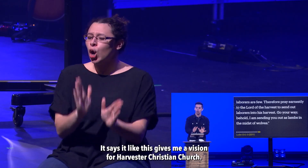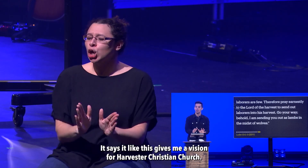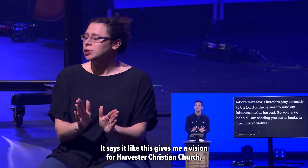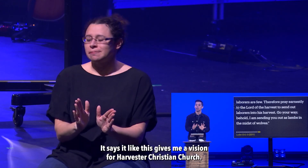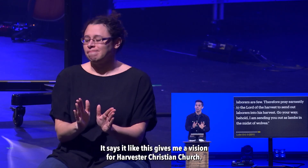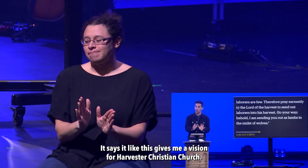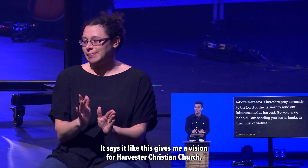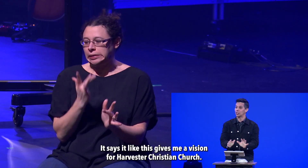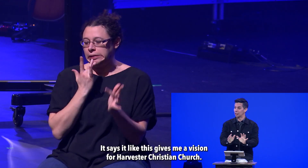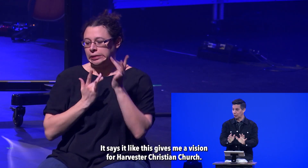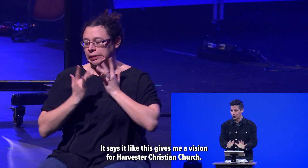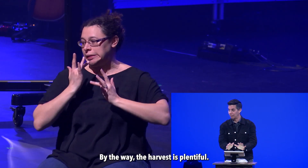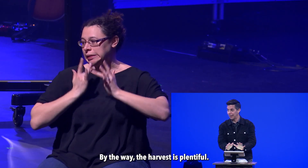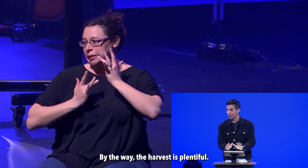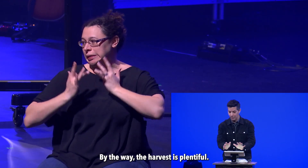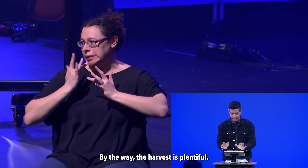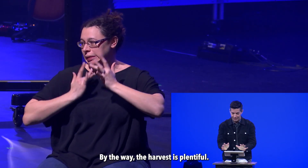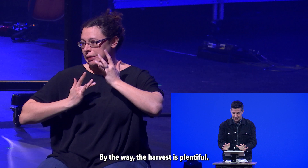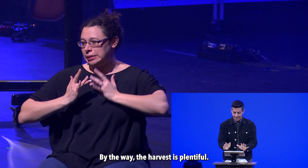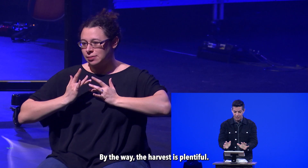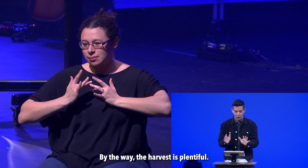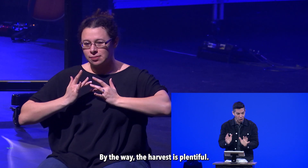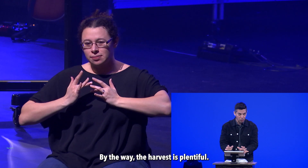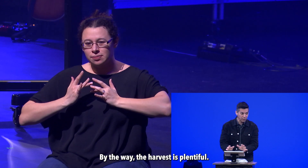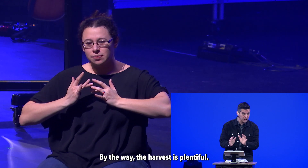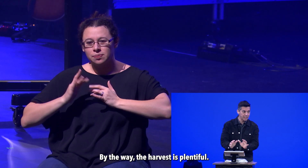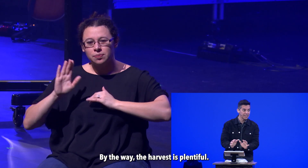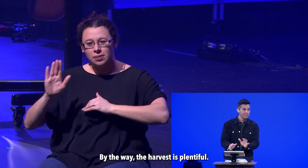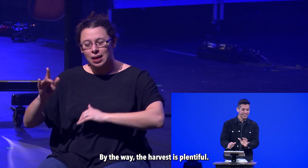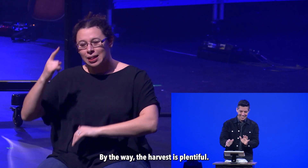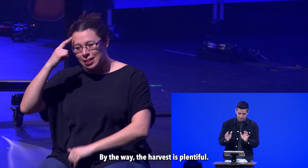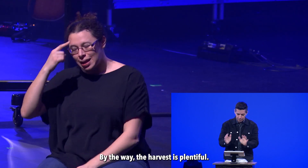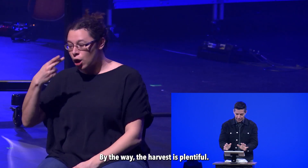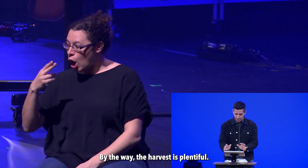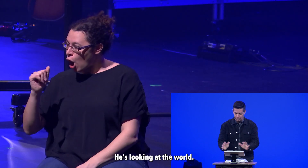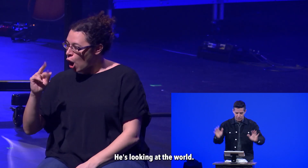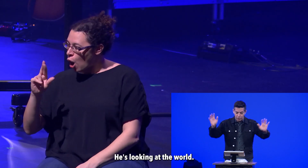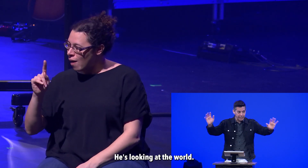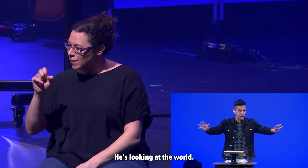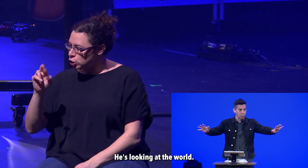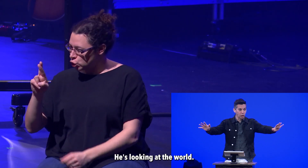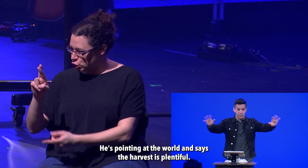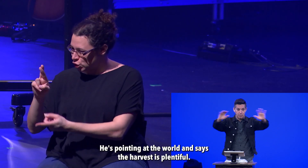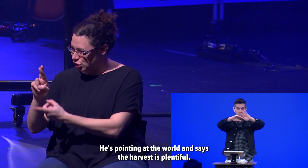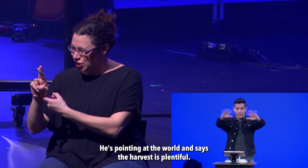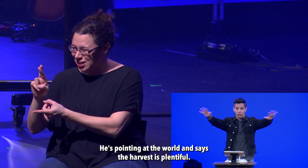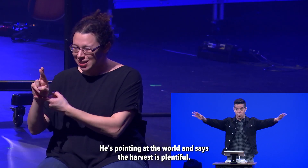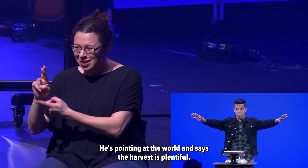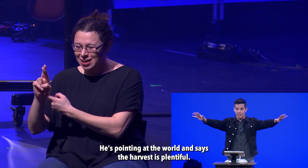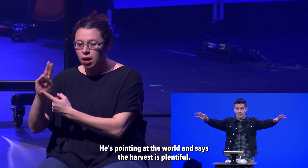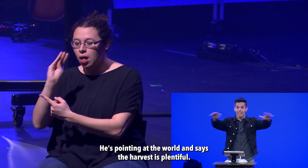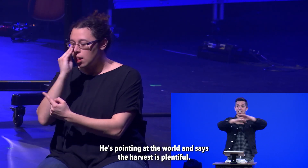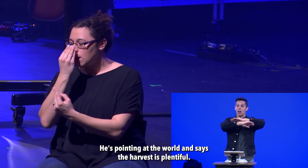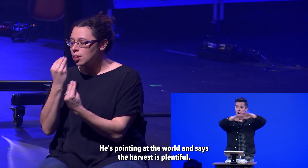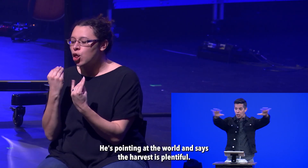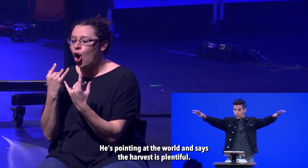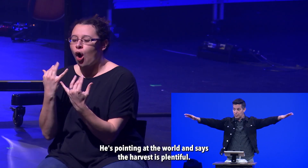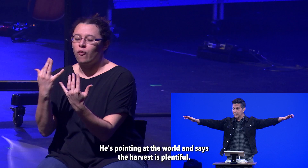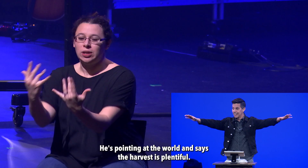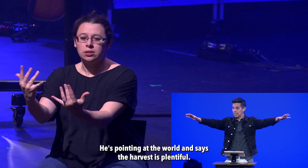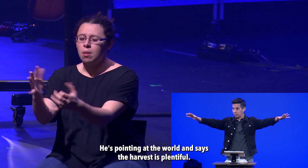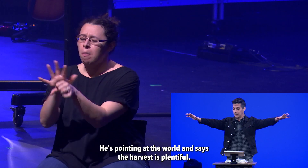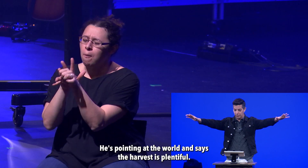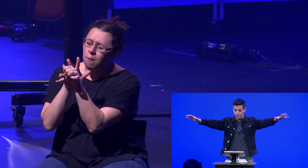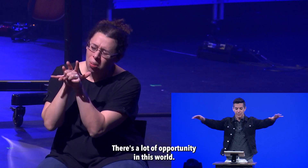for Harvester Christian Church, by the way. The harvest is plentiful. He's looking at the world, he's pointing at the world, and he says, the